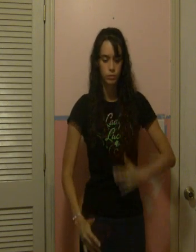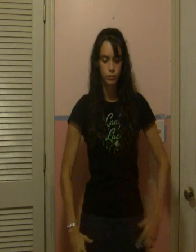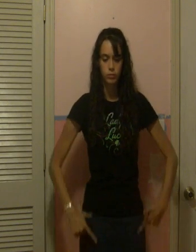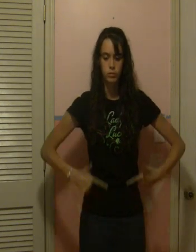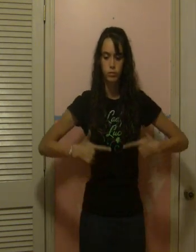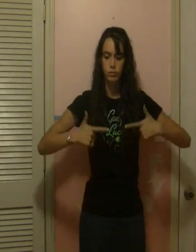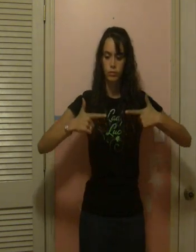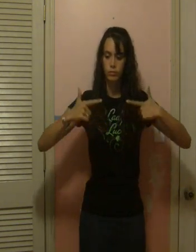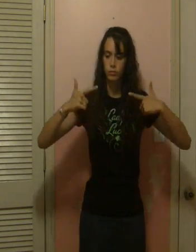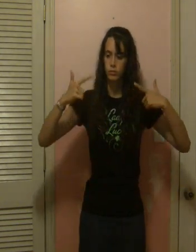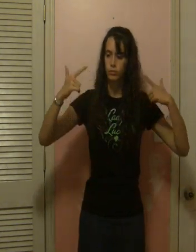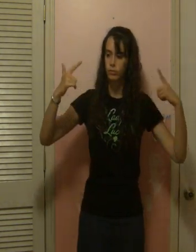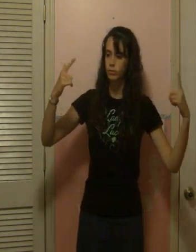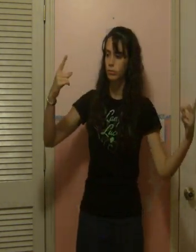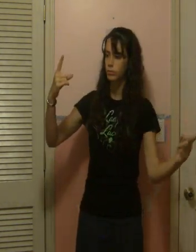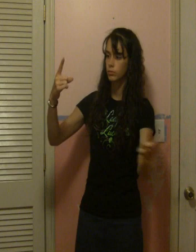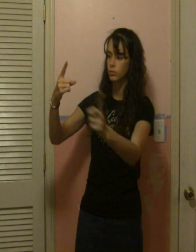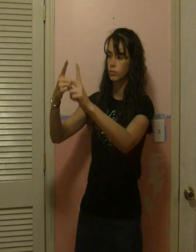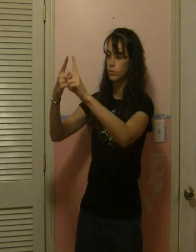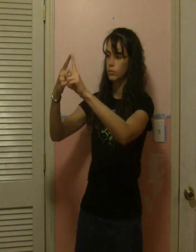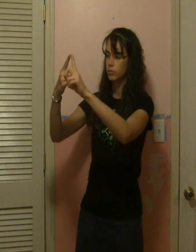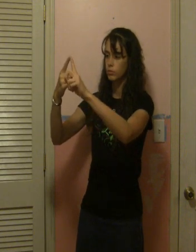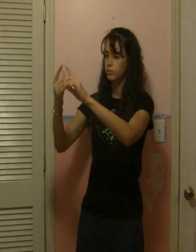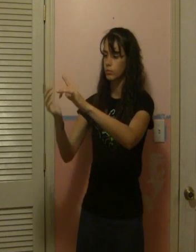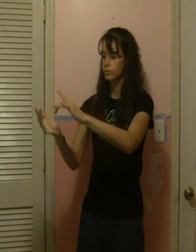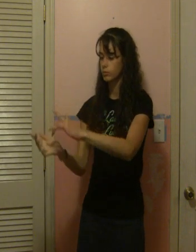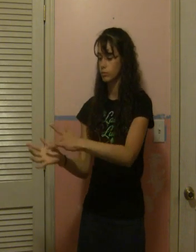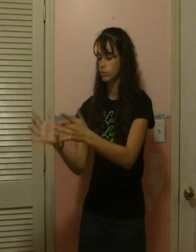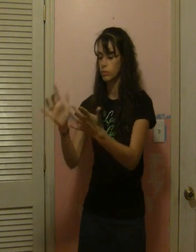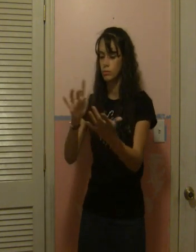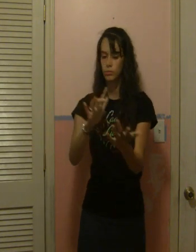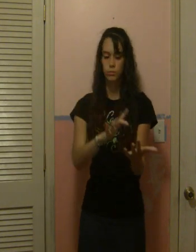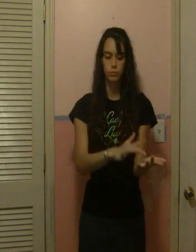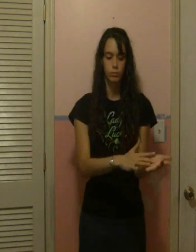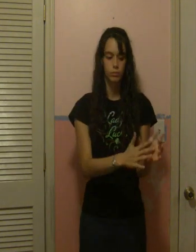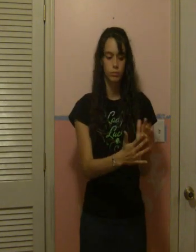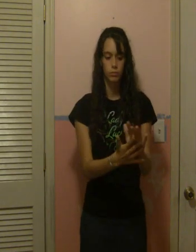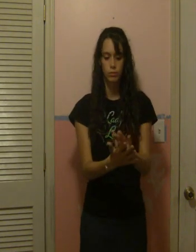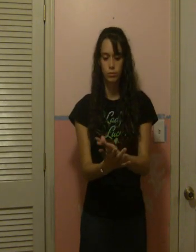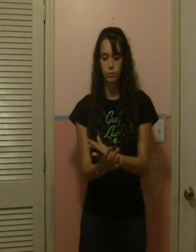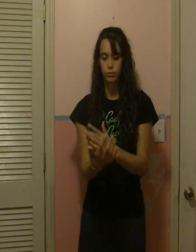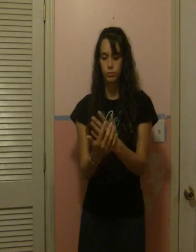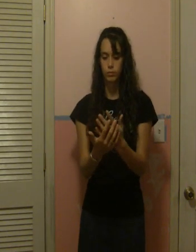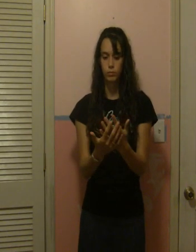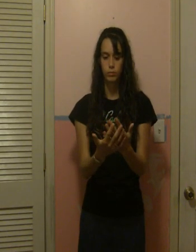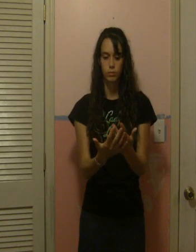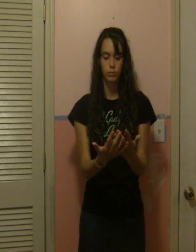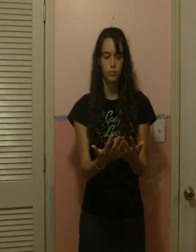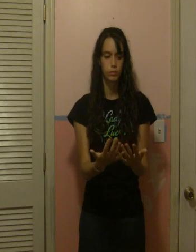my life to the Father's hand.